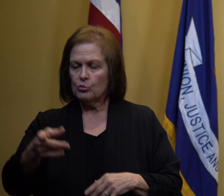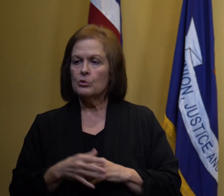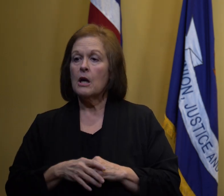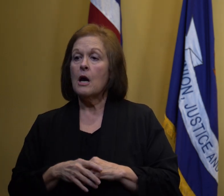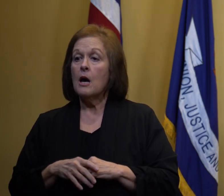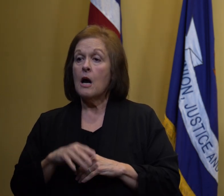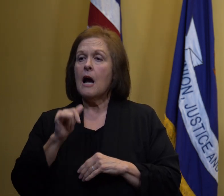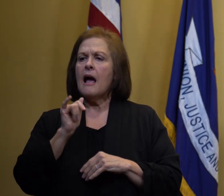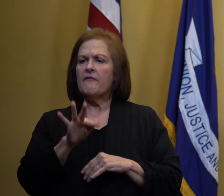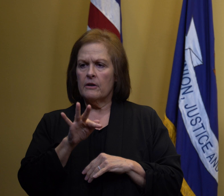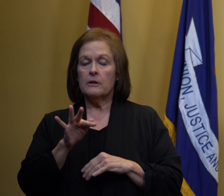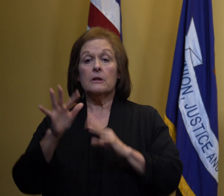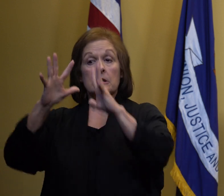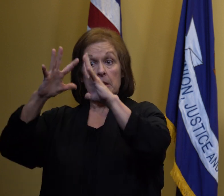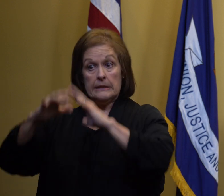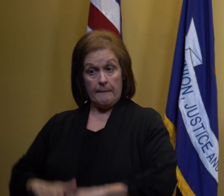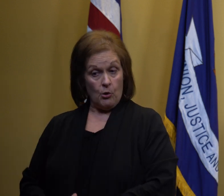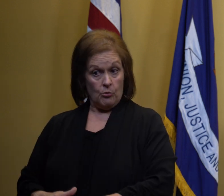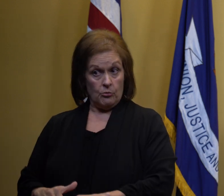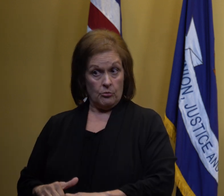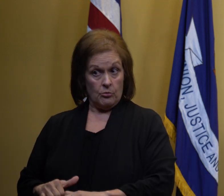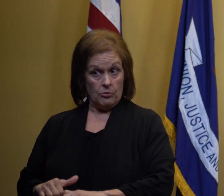question, about if it were to be demoed, would it